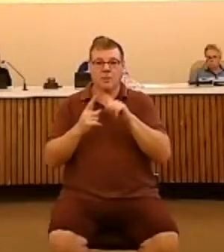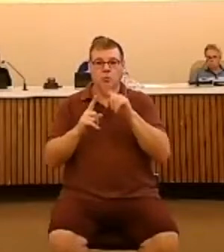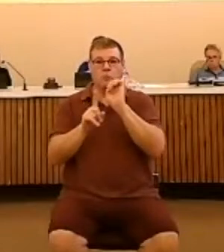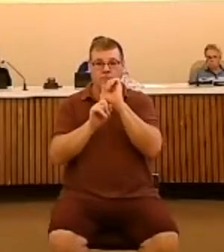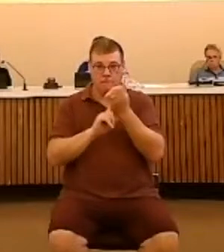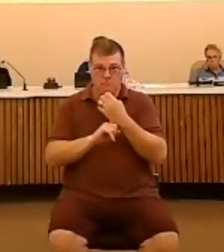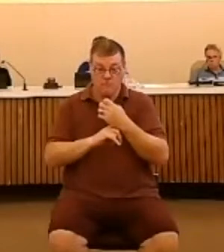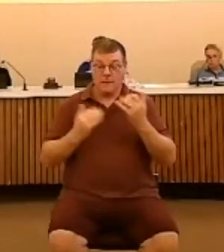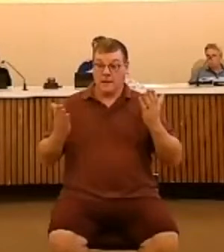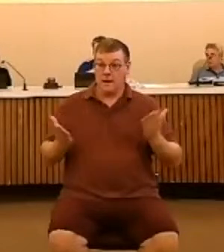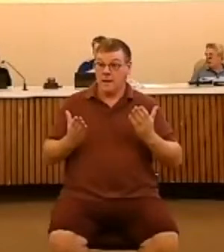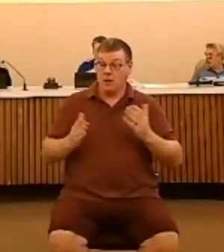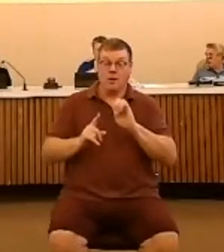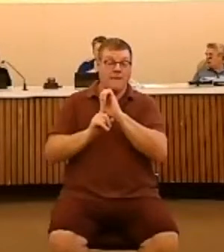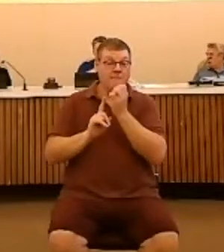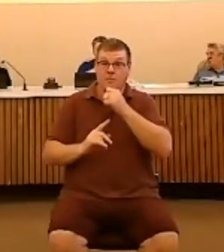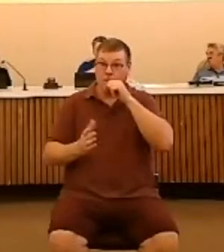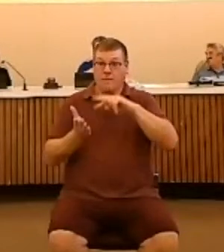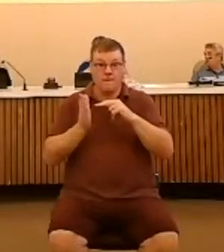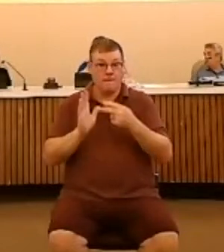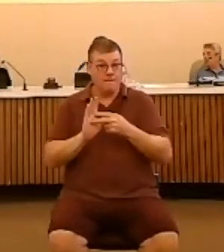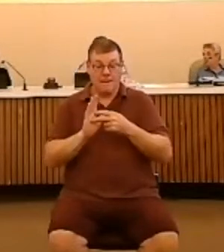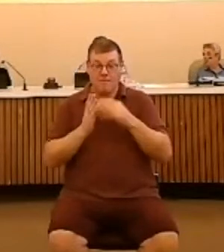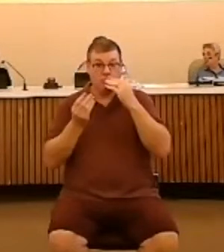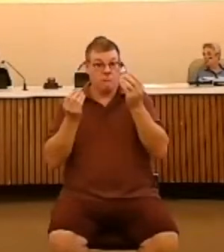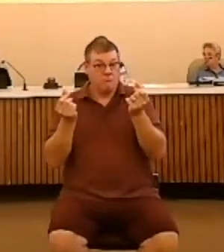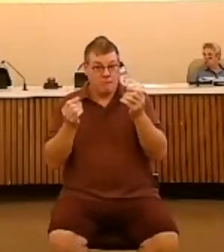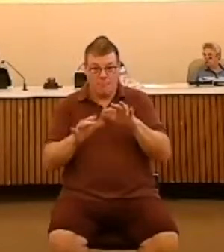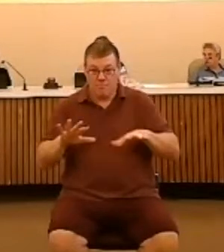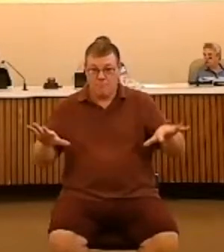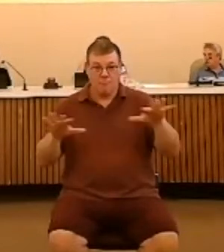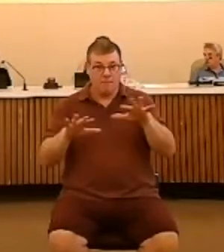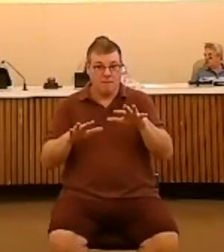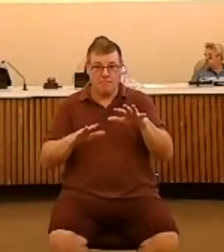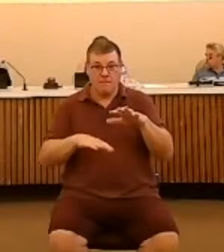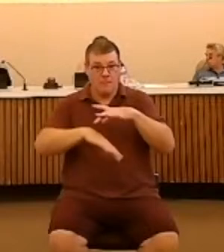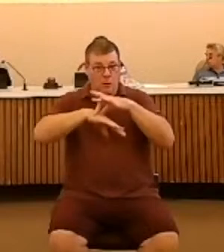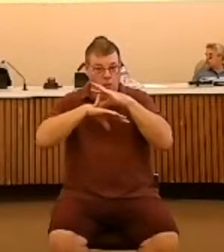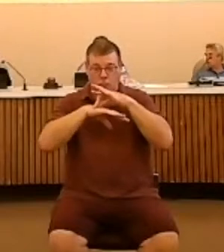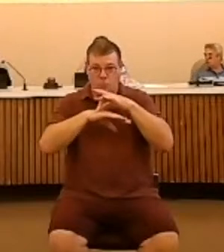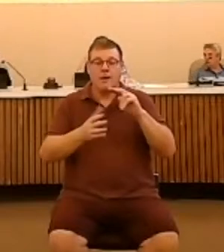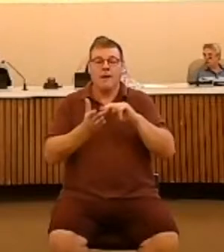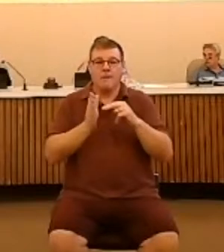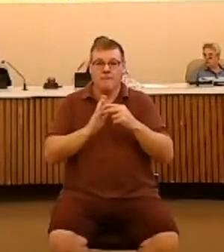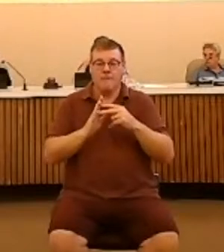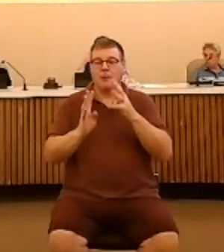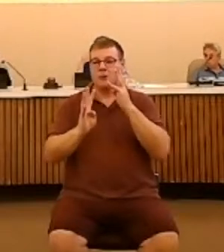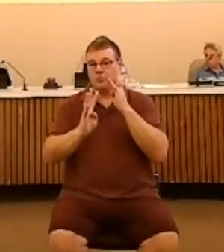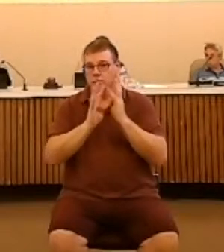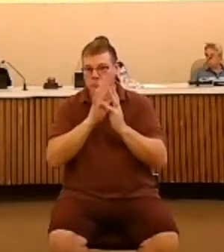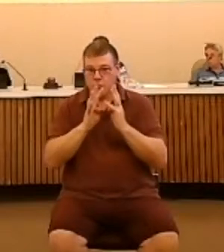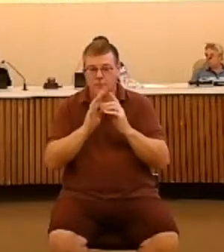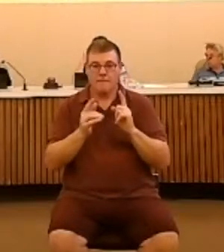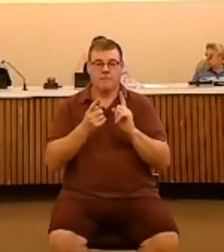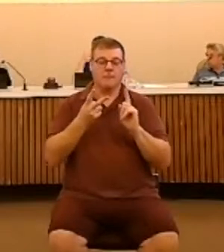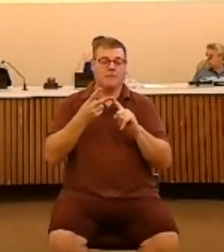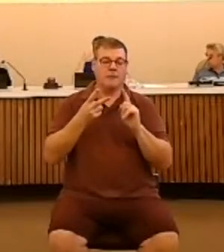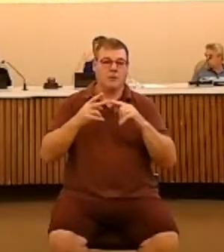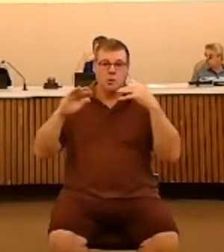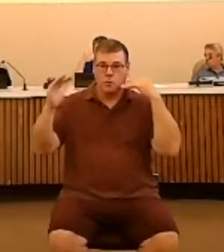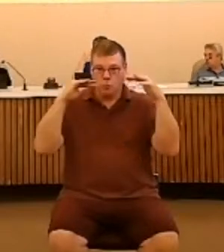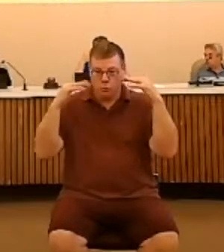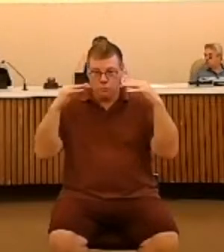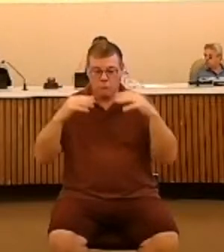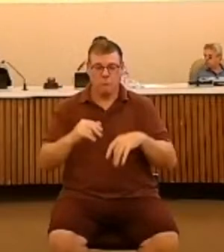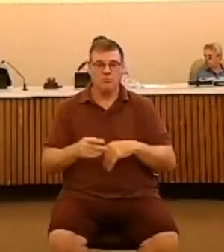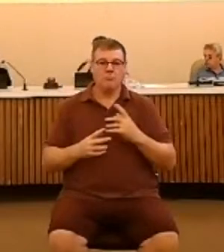this case, environment doesn't just mean ecological, it means traffic, noise,